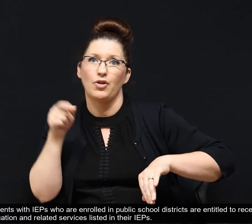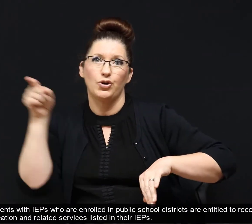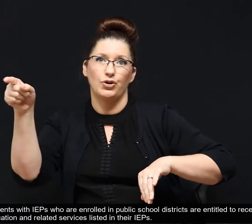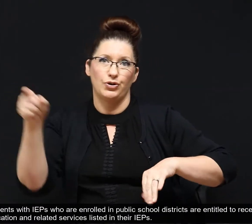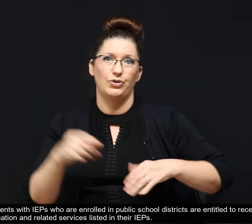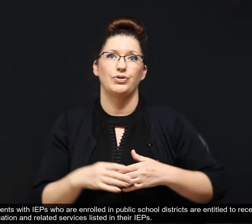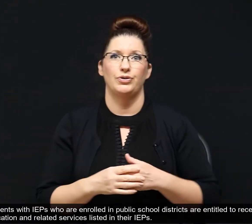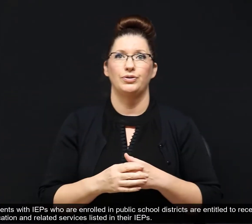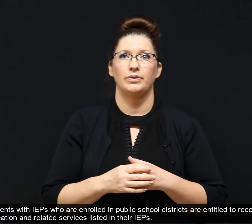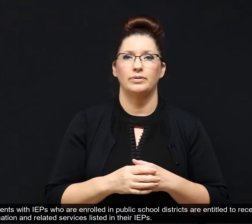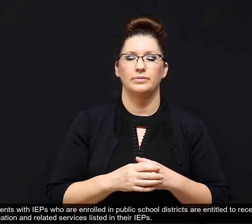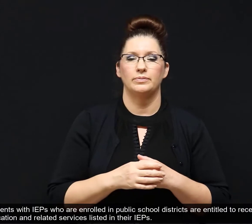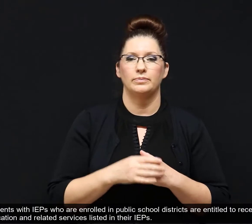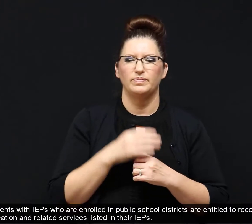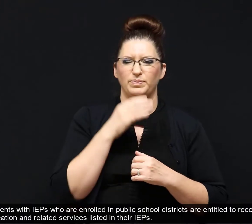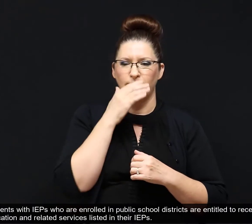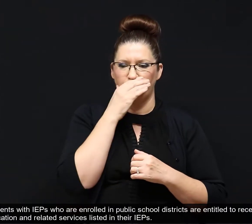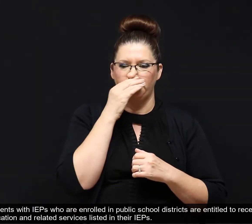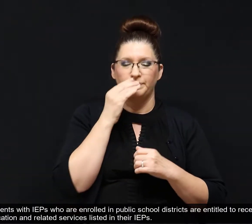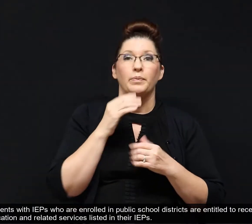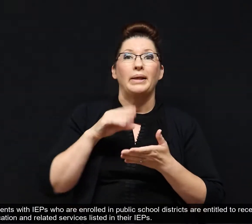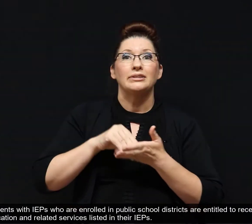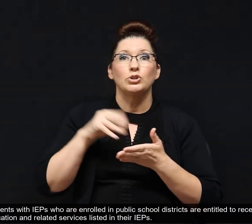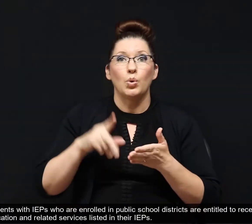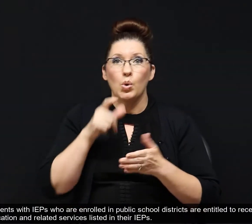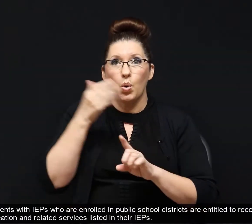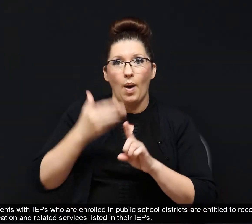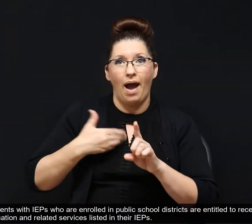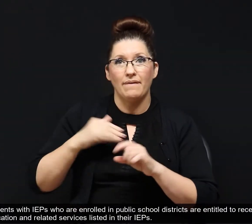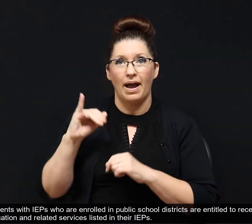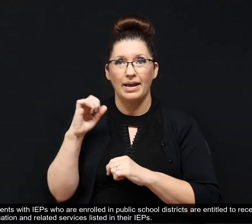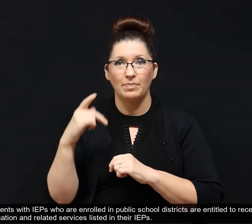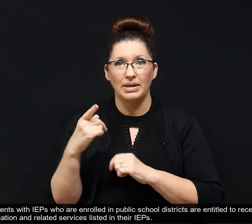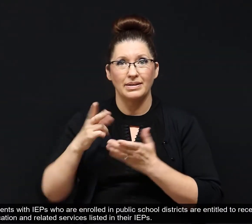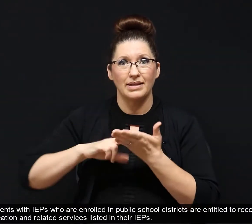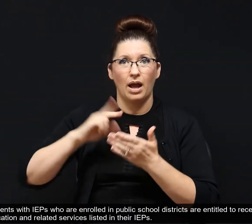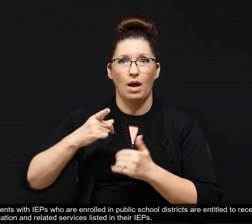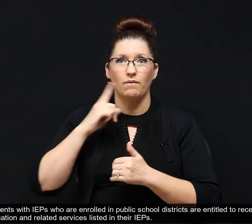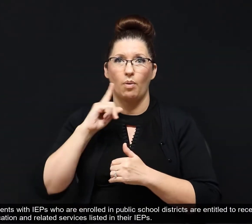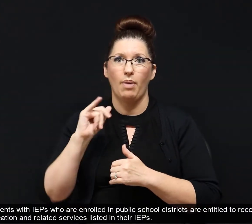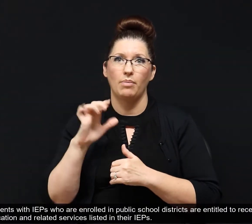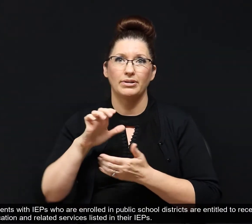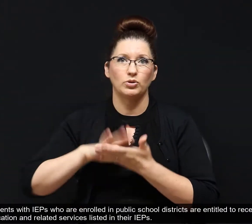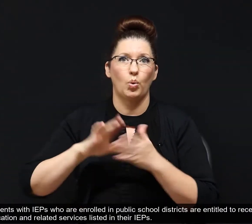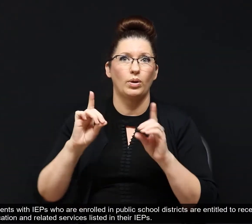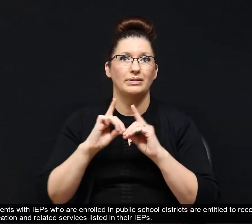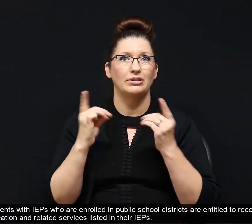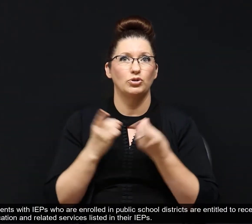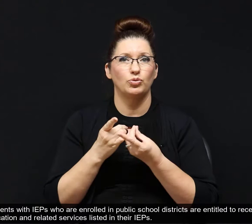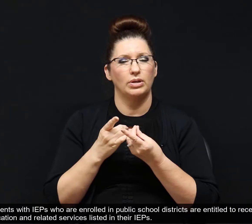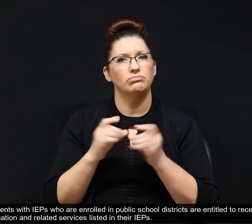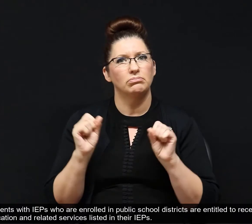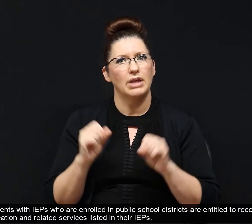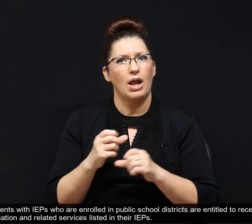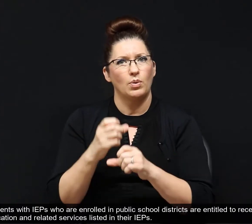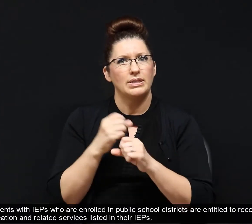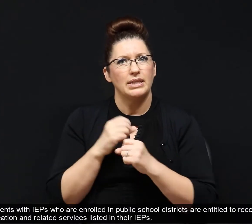Students with IEPs who are enrolled in public school districts are entitled to receive the special education and related